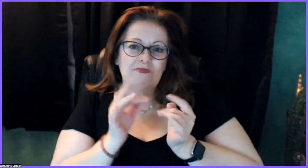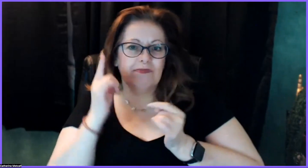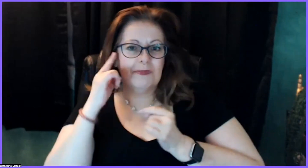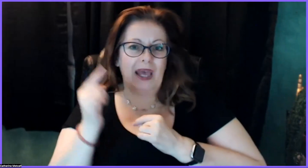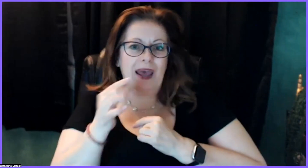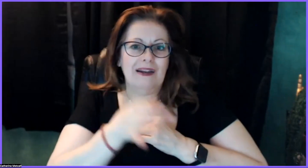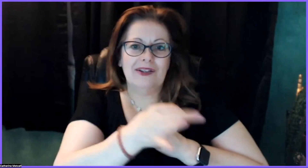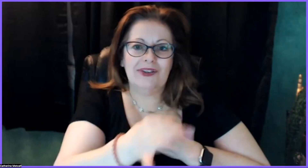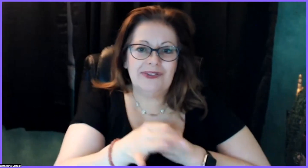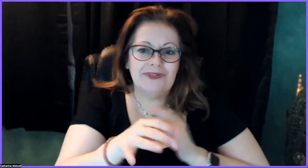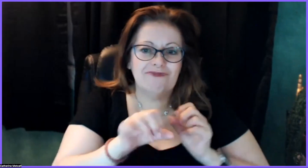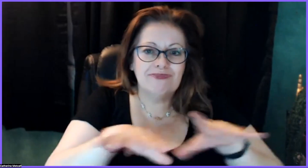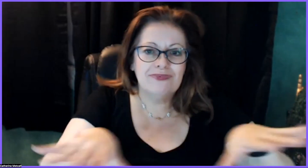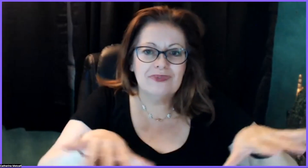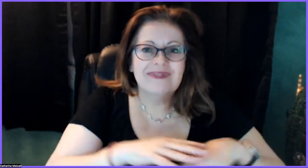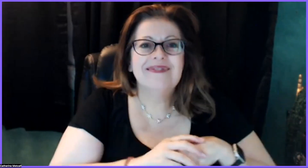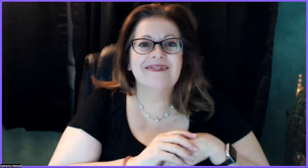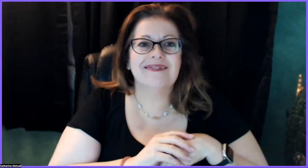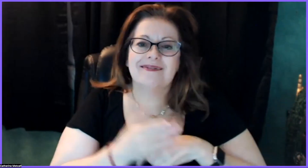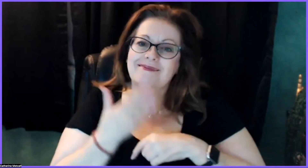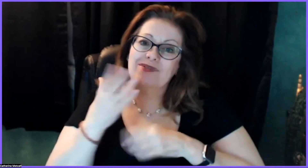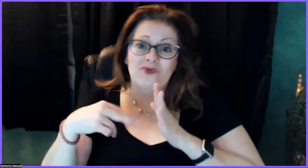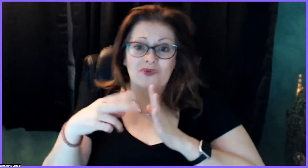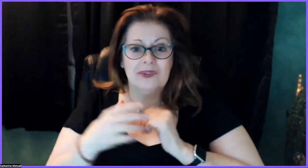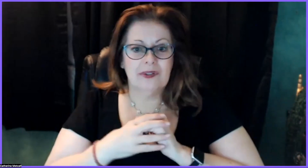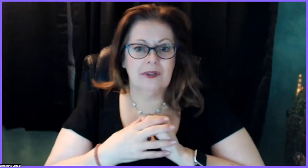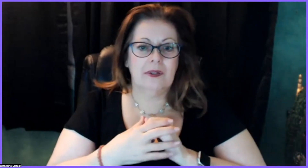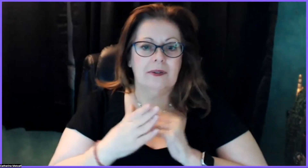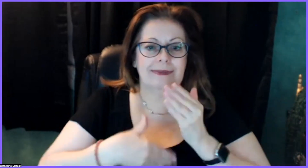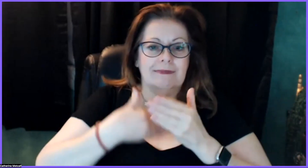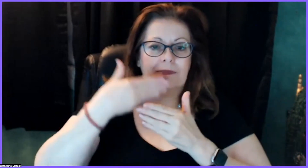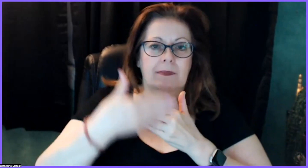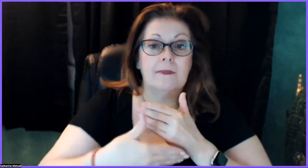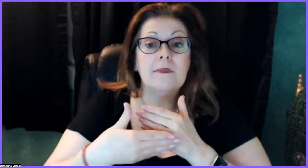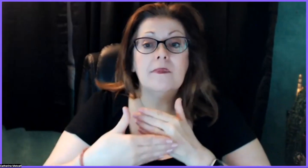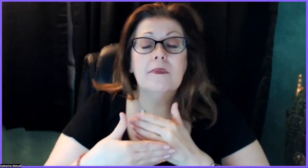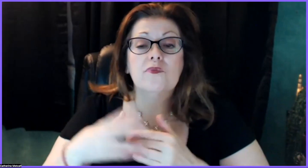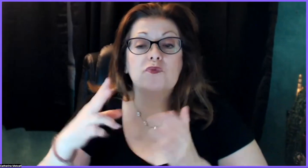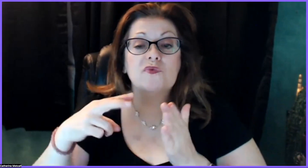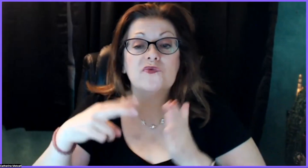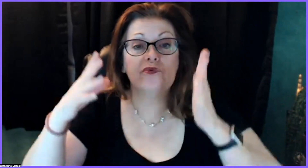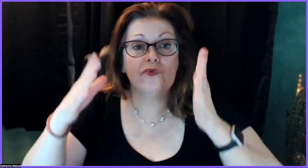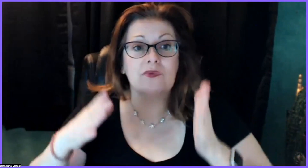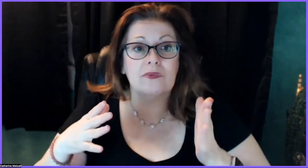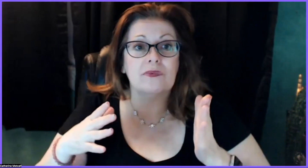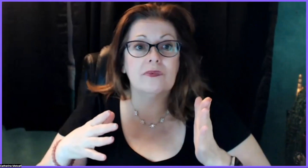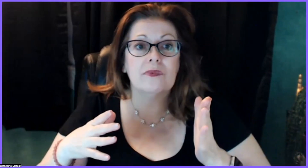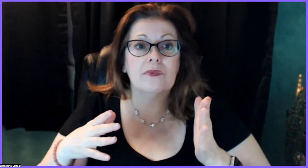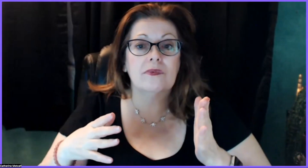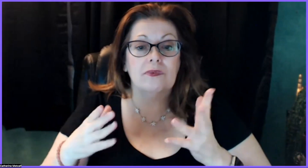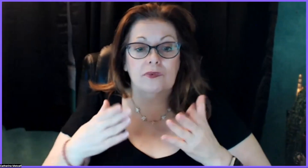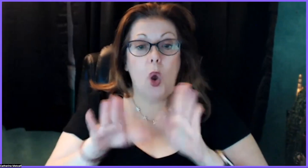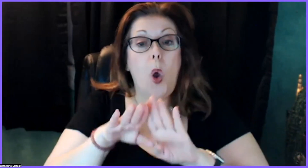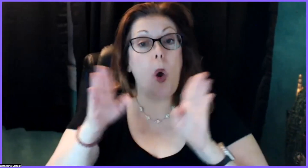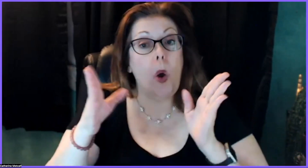of these. Our next reader, we are out of opening readers. Thank you all